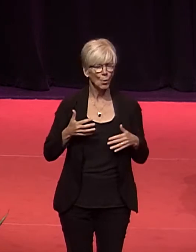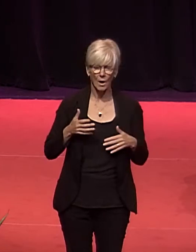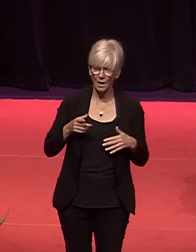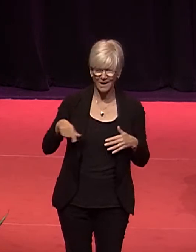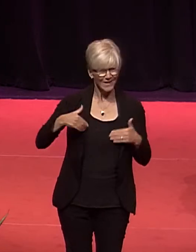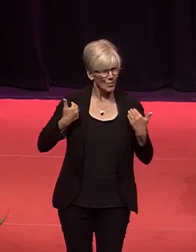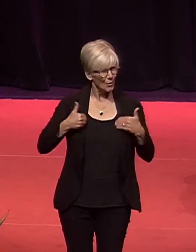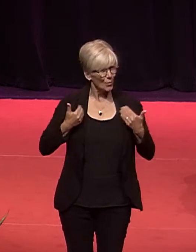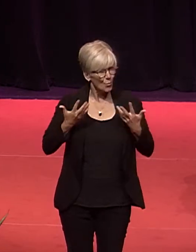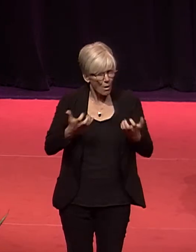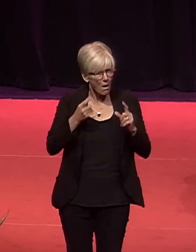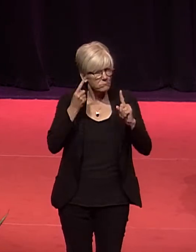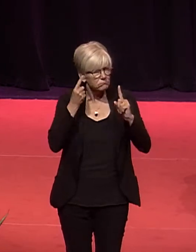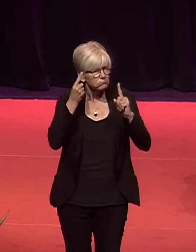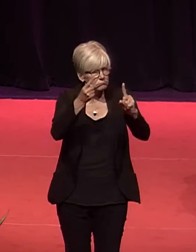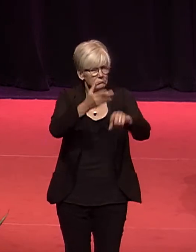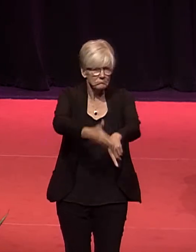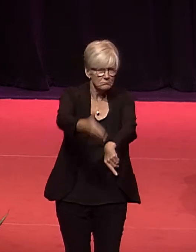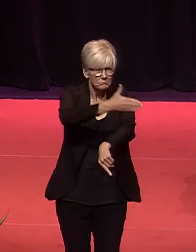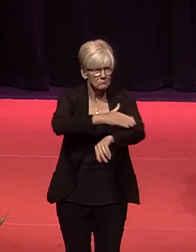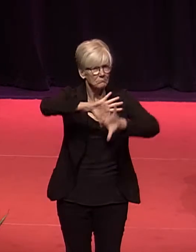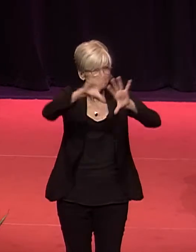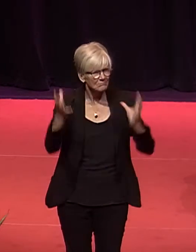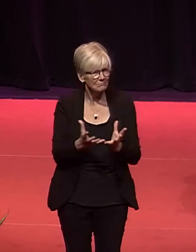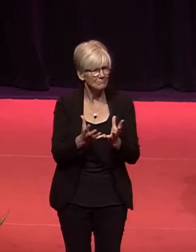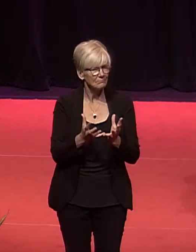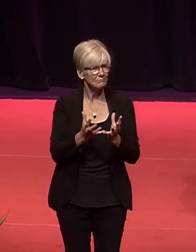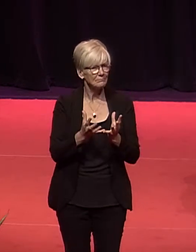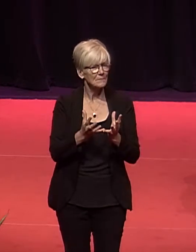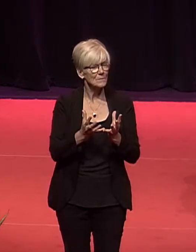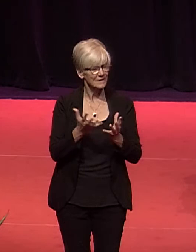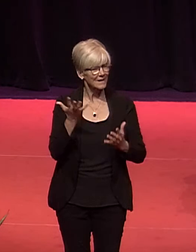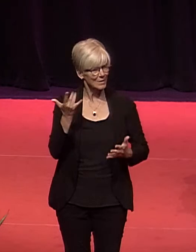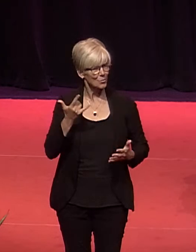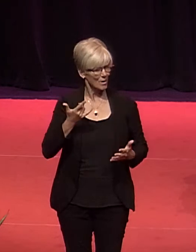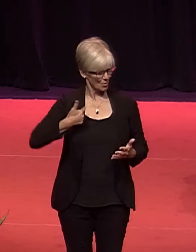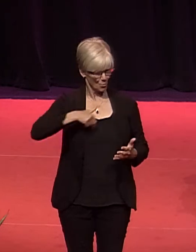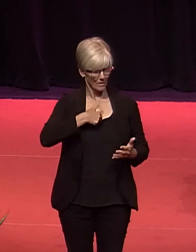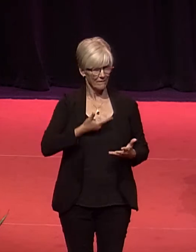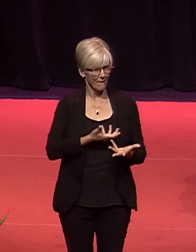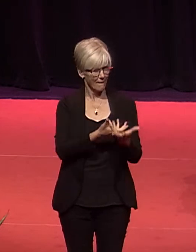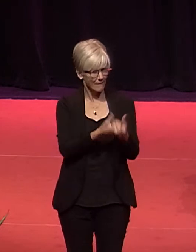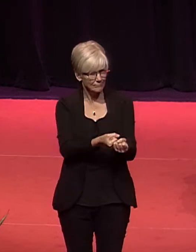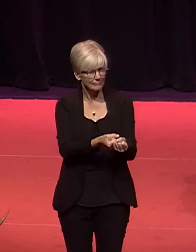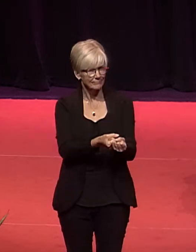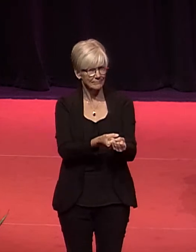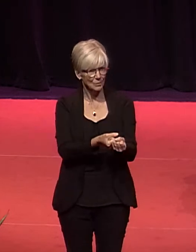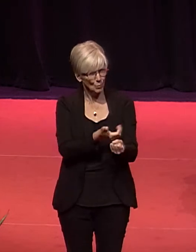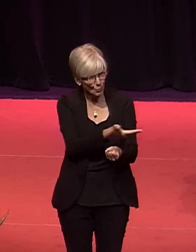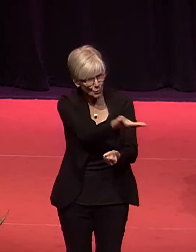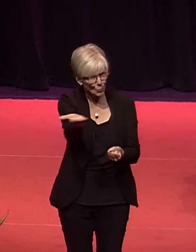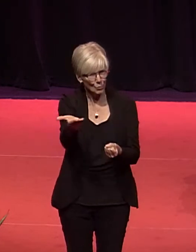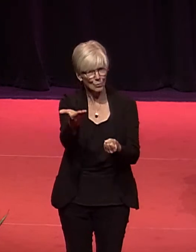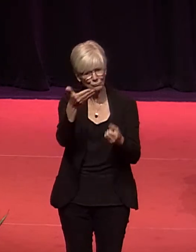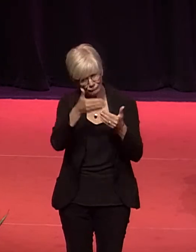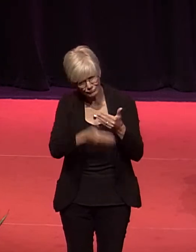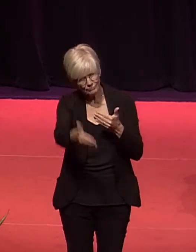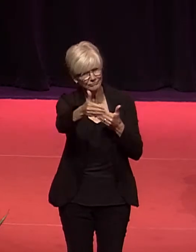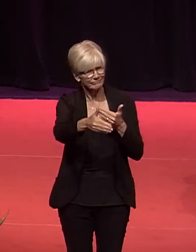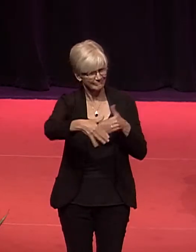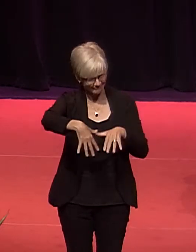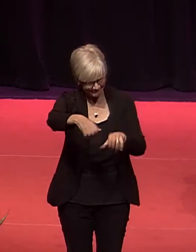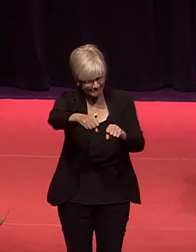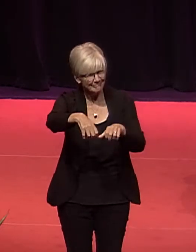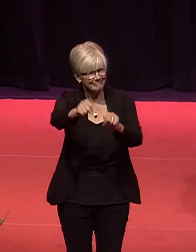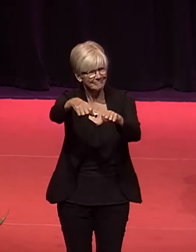make the world a better place. This is what makes us feel so good about the future being in your hands. I miss